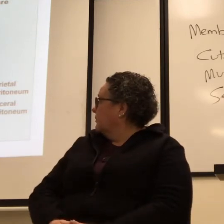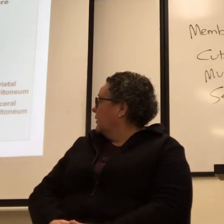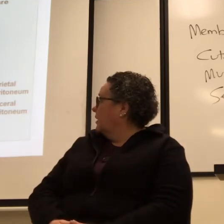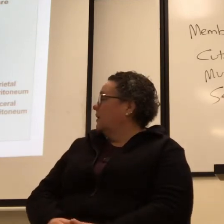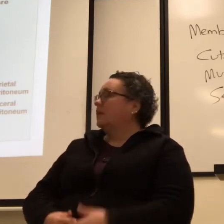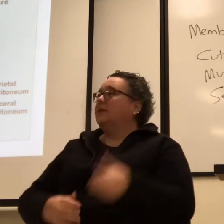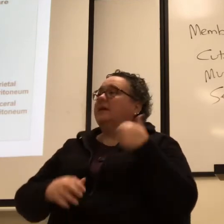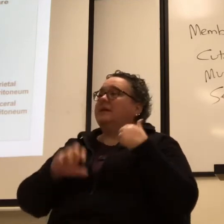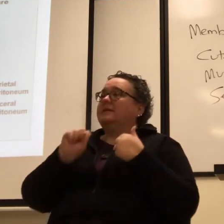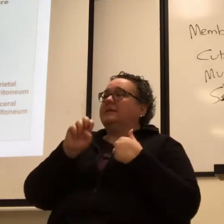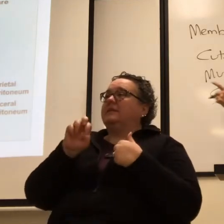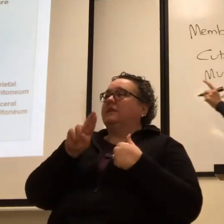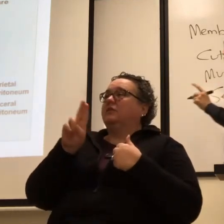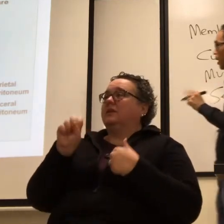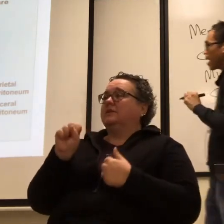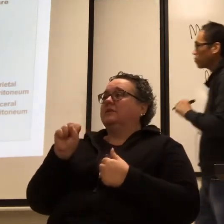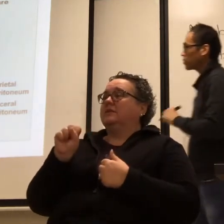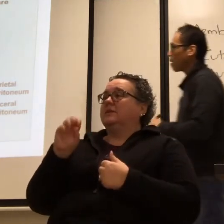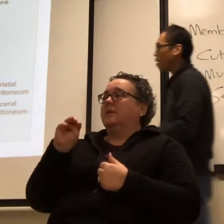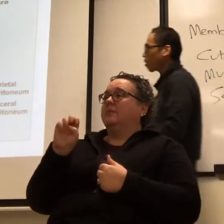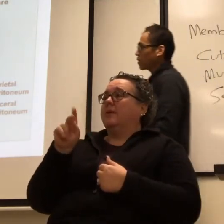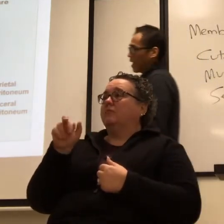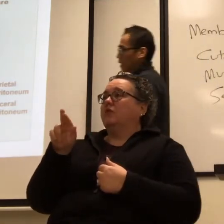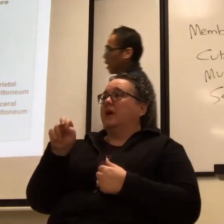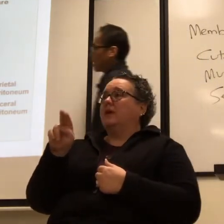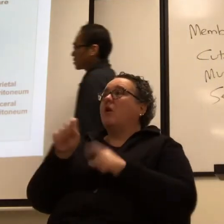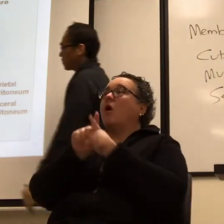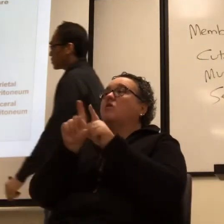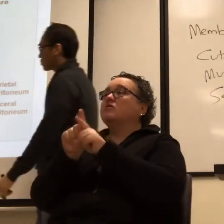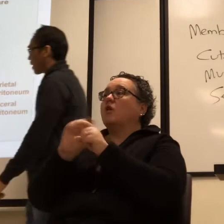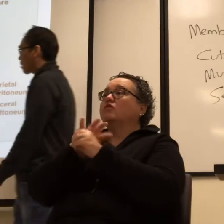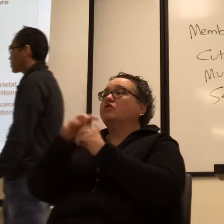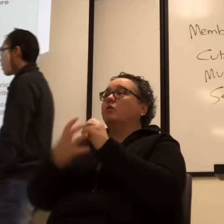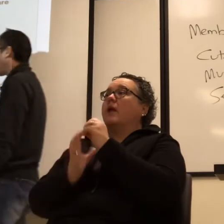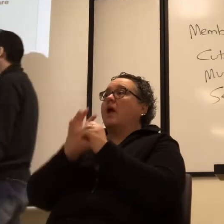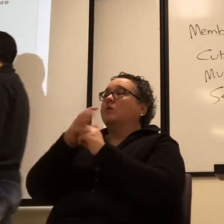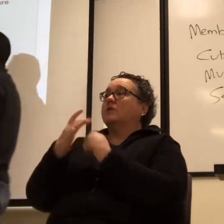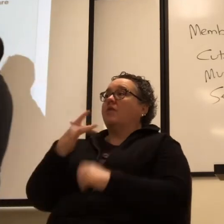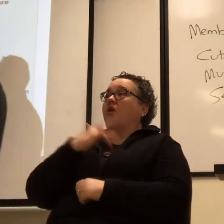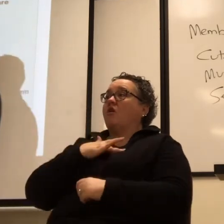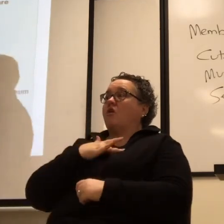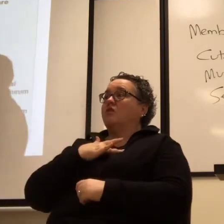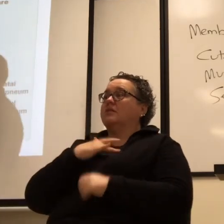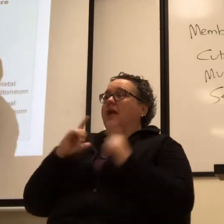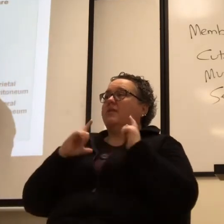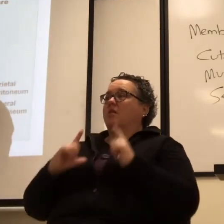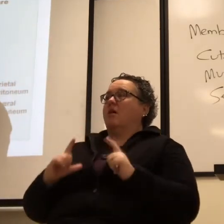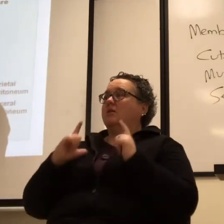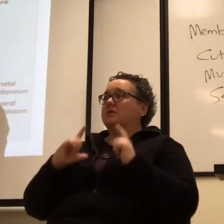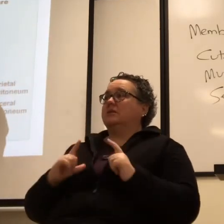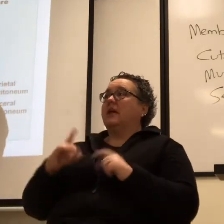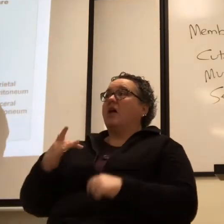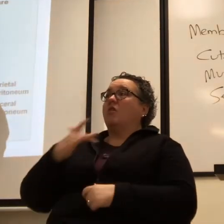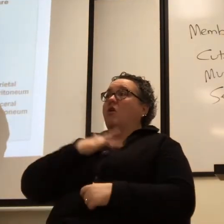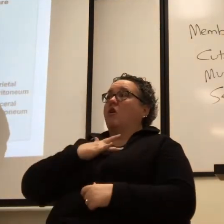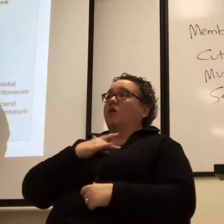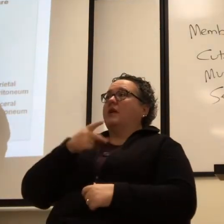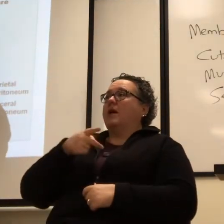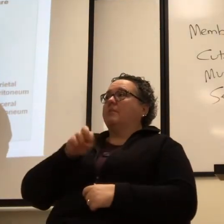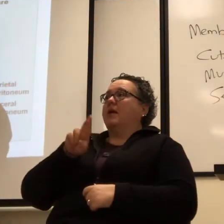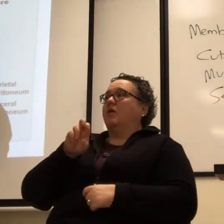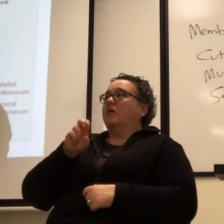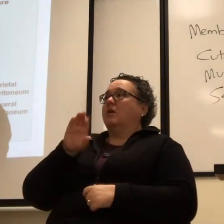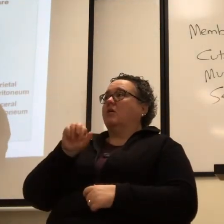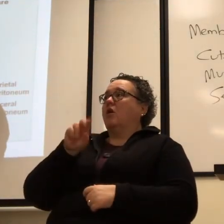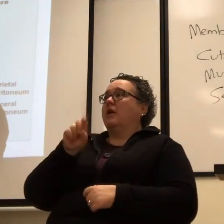This serous membrane also surrounds the heart and lungs. If it surrounds the heart, it's called the pericardium. If it surrounds